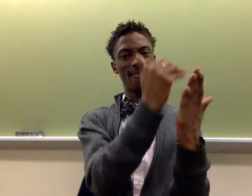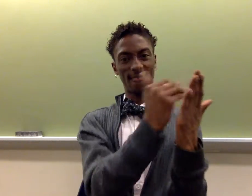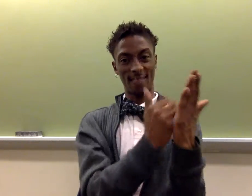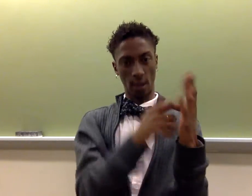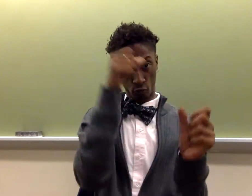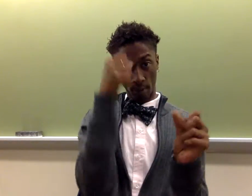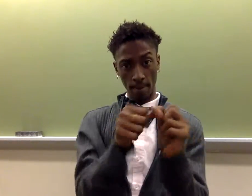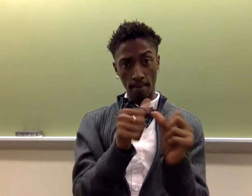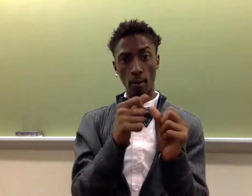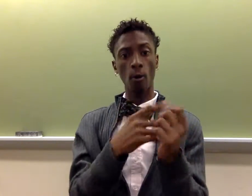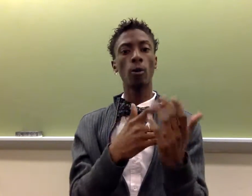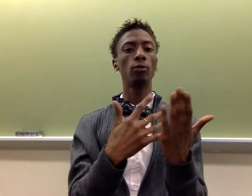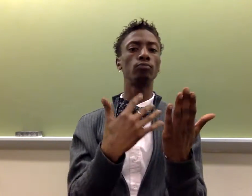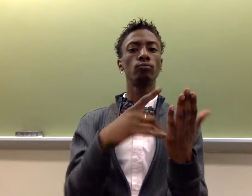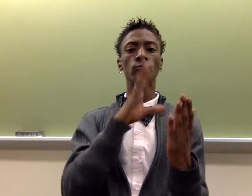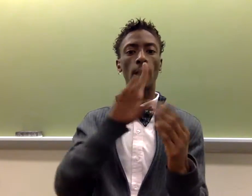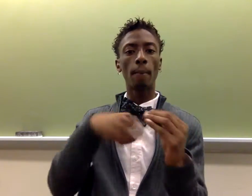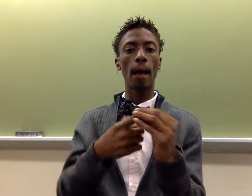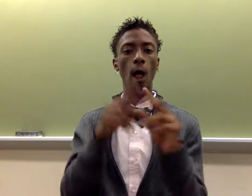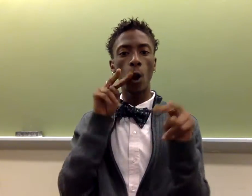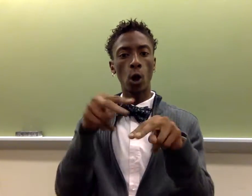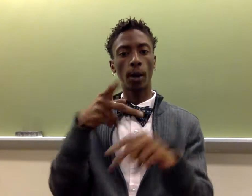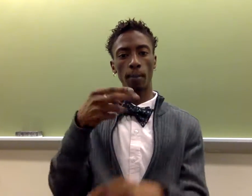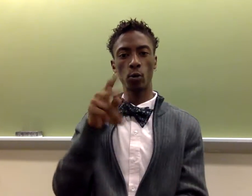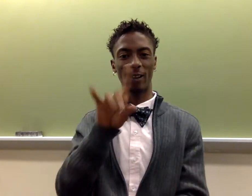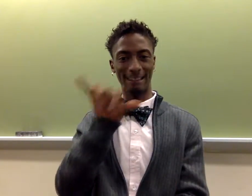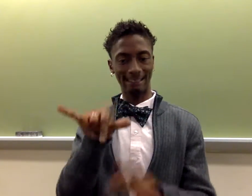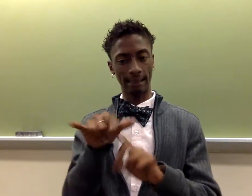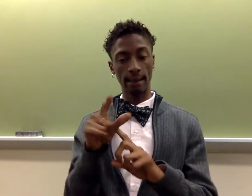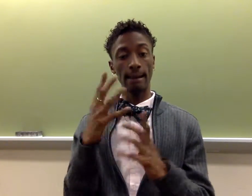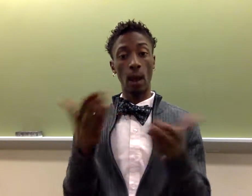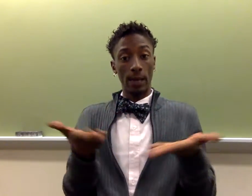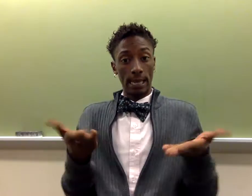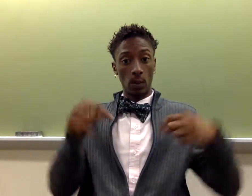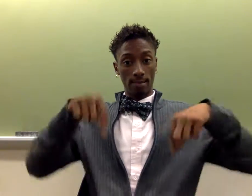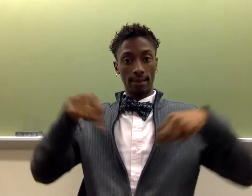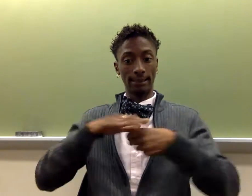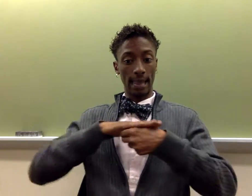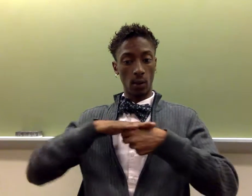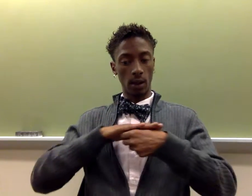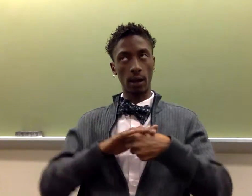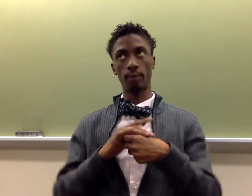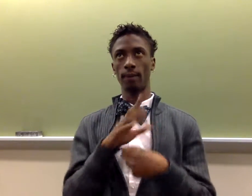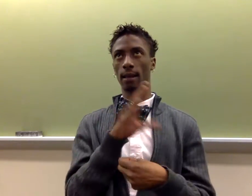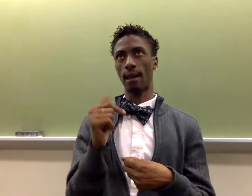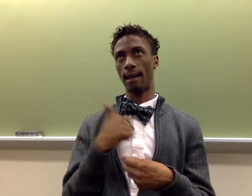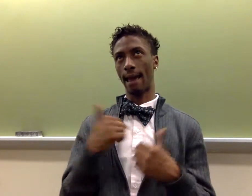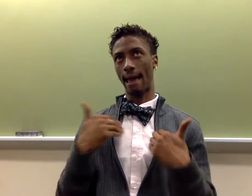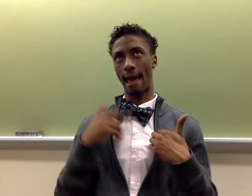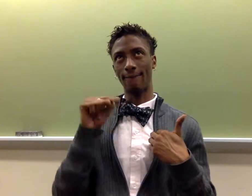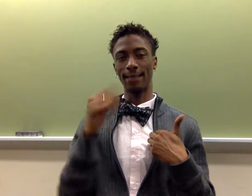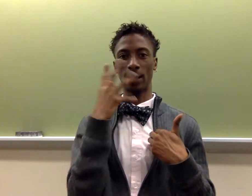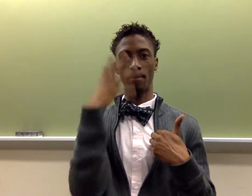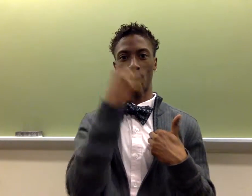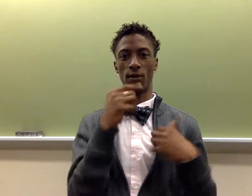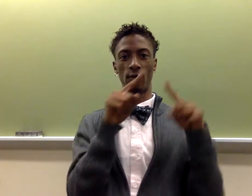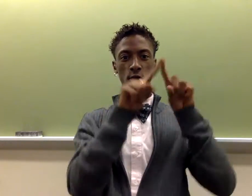terms of looking at purity. Now here in this area, and I have this beautiful chart behind me because many of you